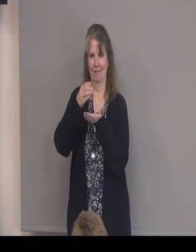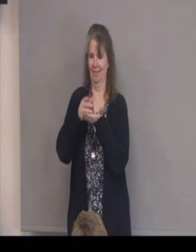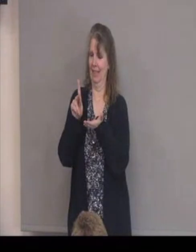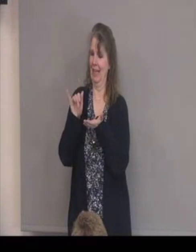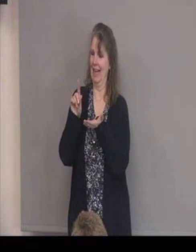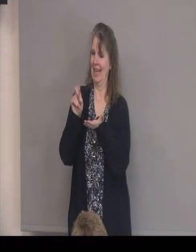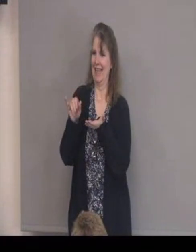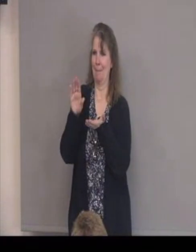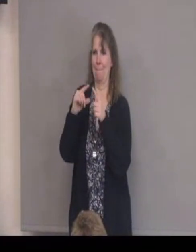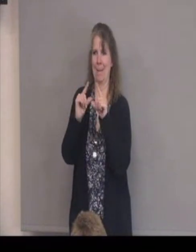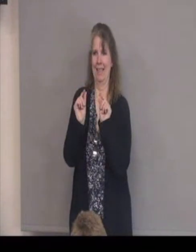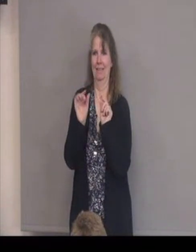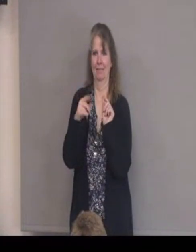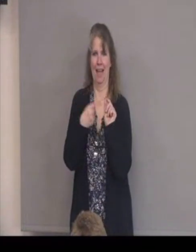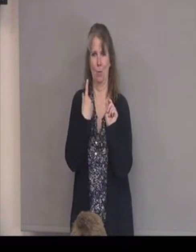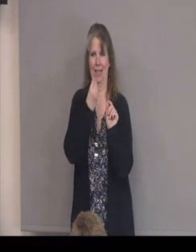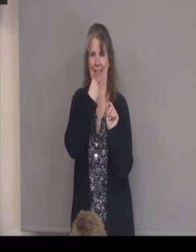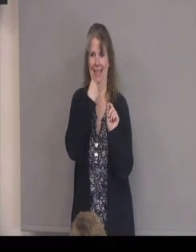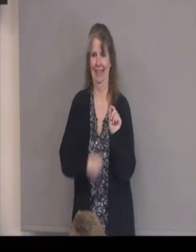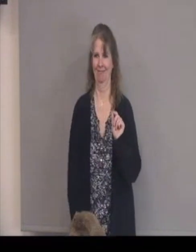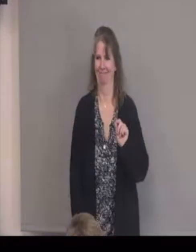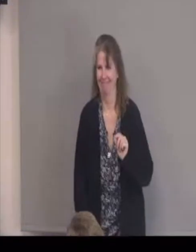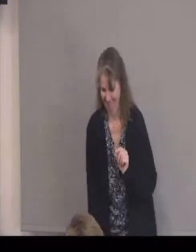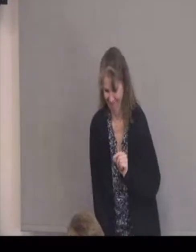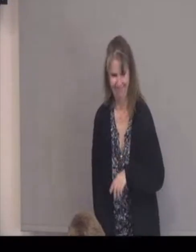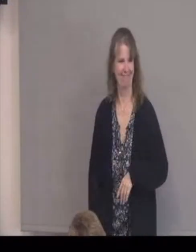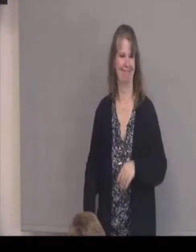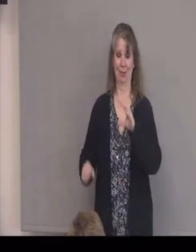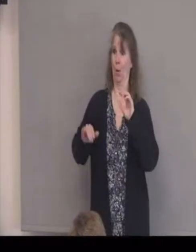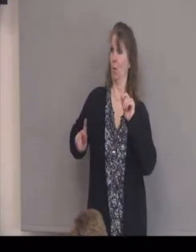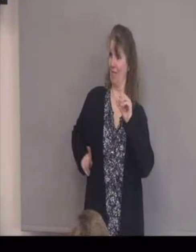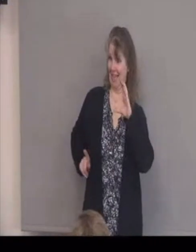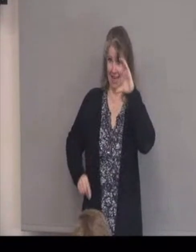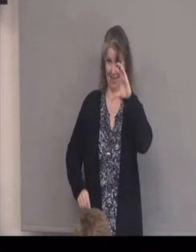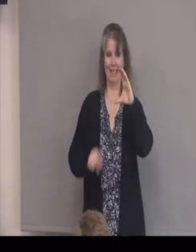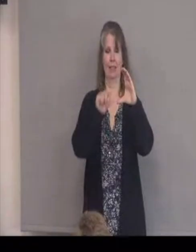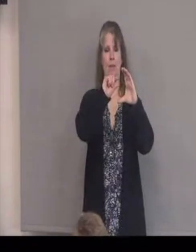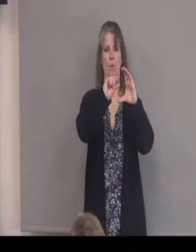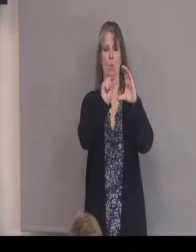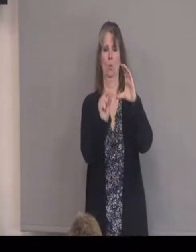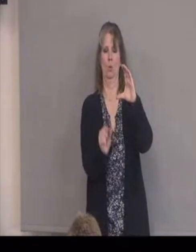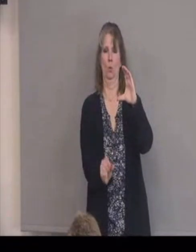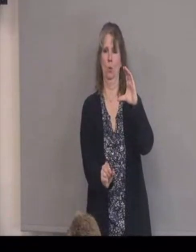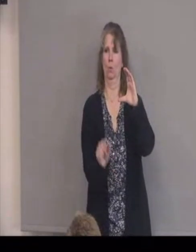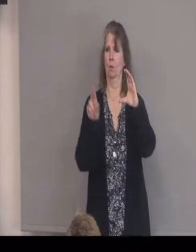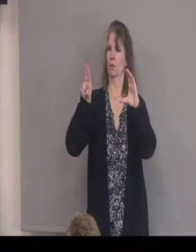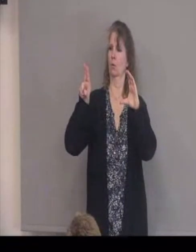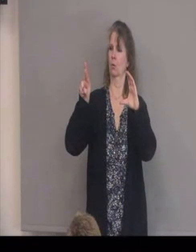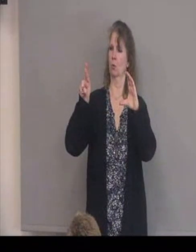It kind of looks like a can, like a kidney bean, right? The kind that you eat, just kind of funny.